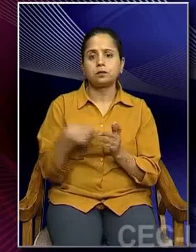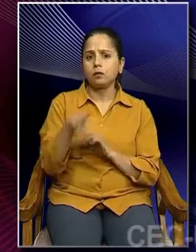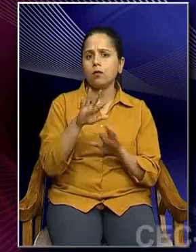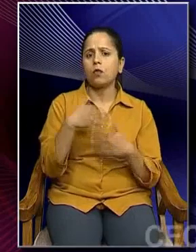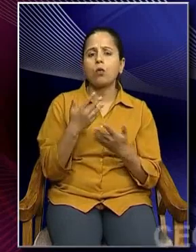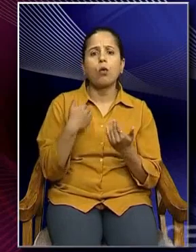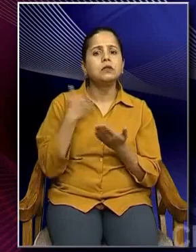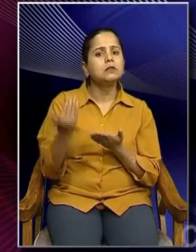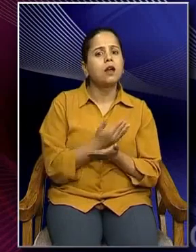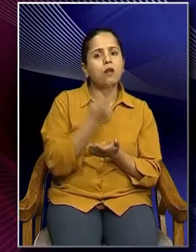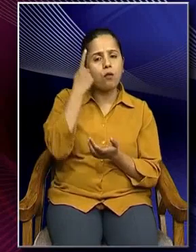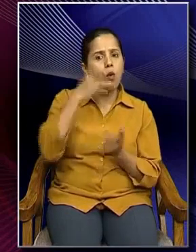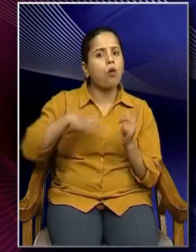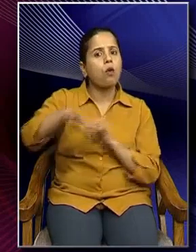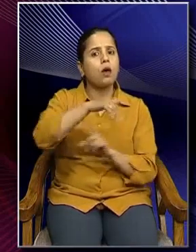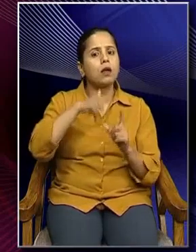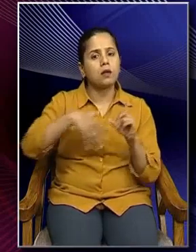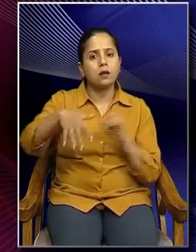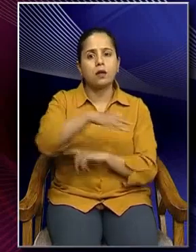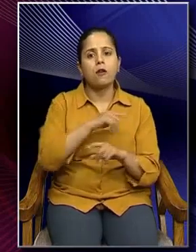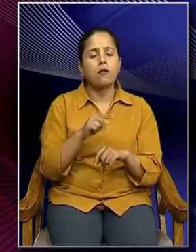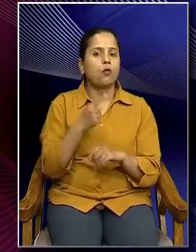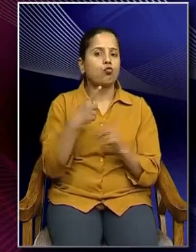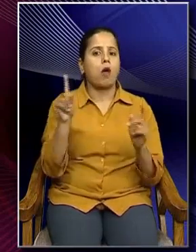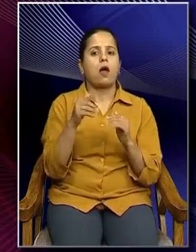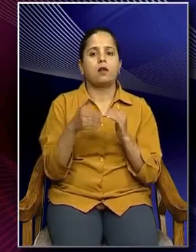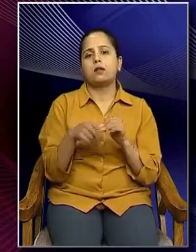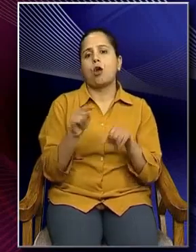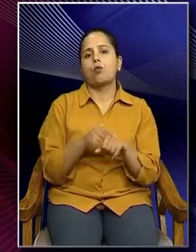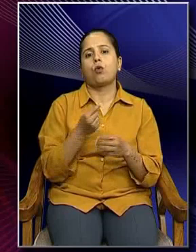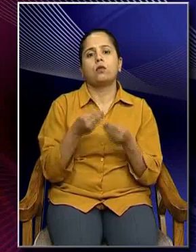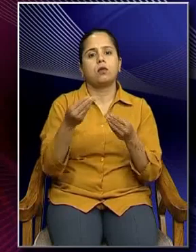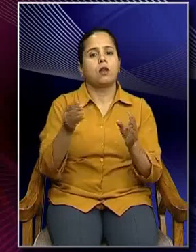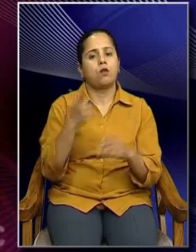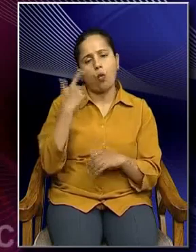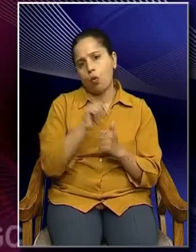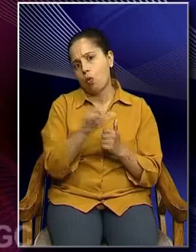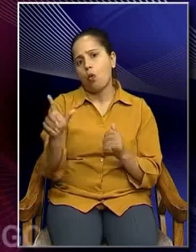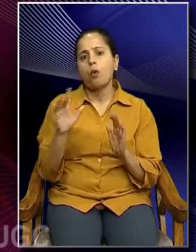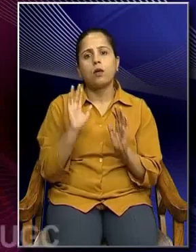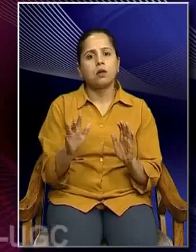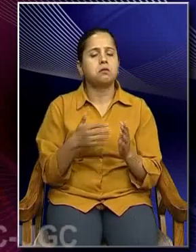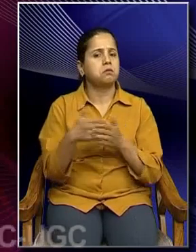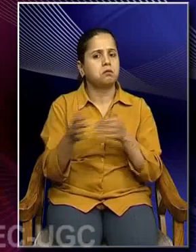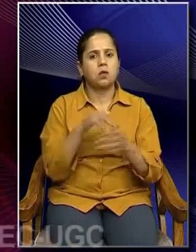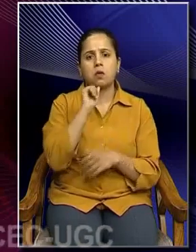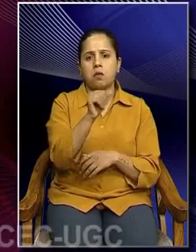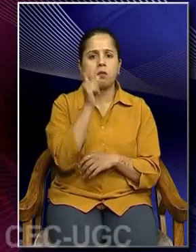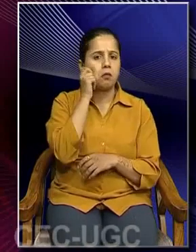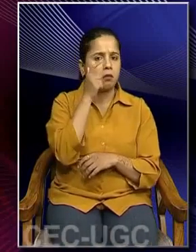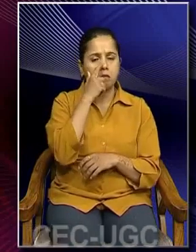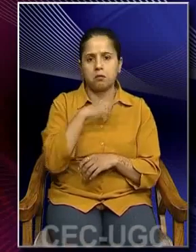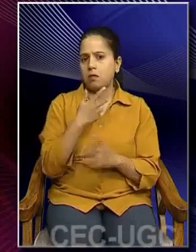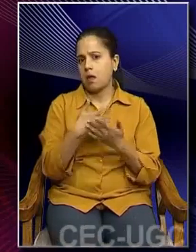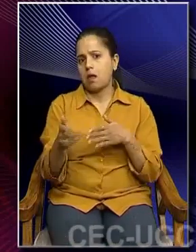ensure that environment is such where fair opportunities are available to everyone irrespective of their gender